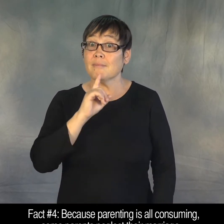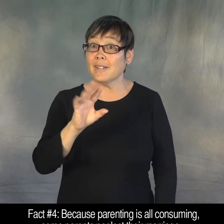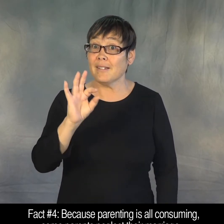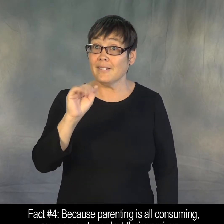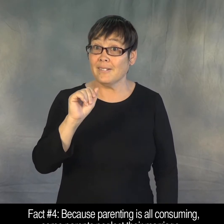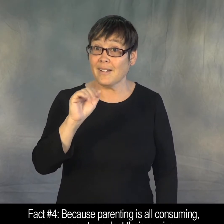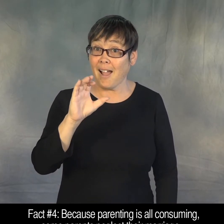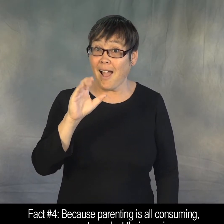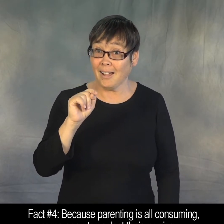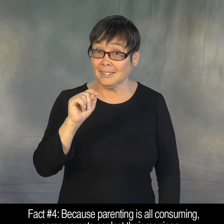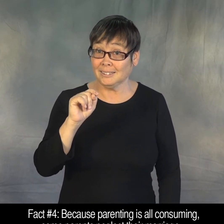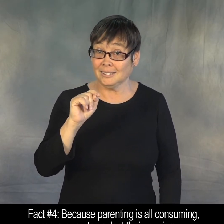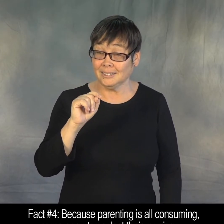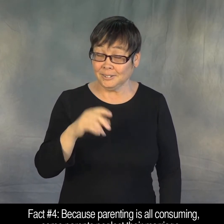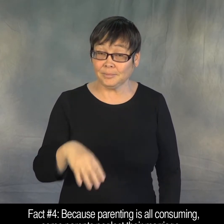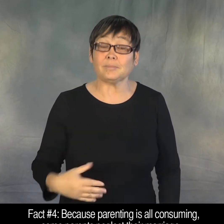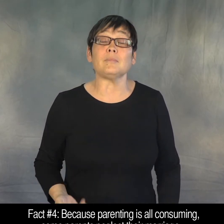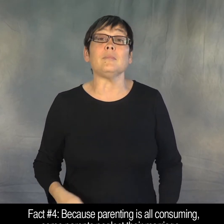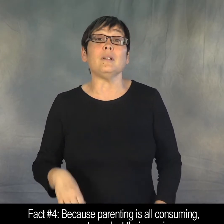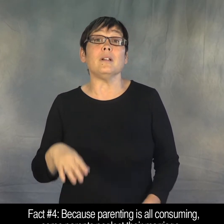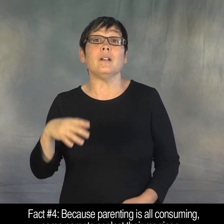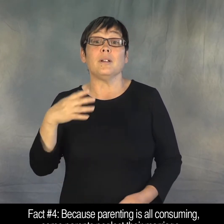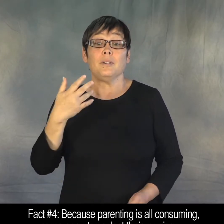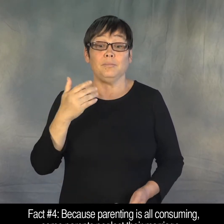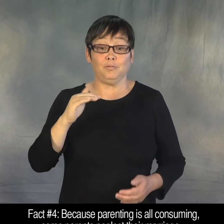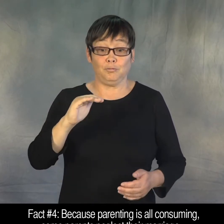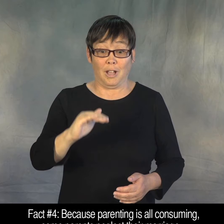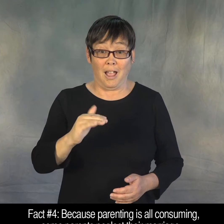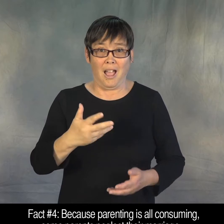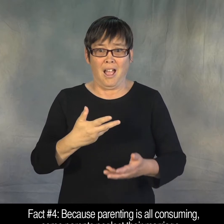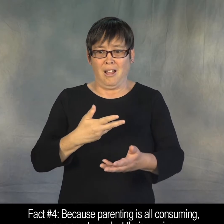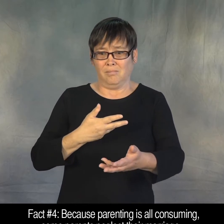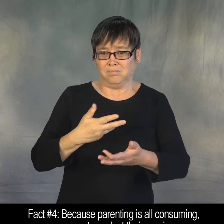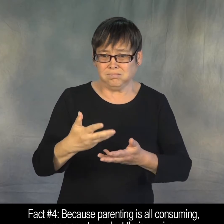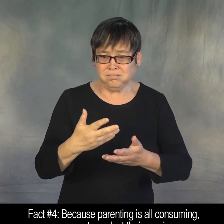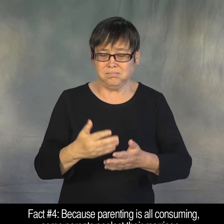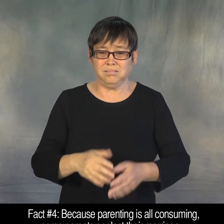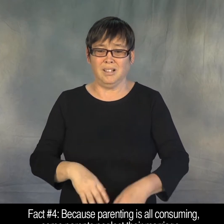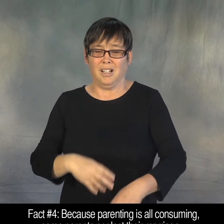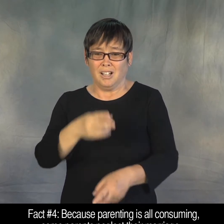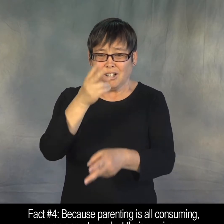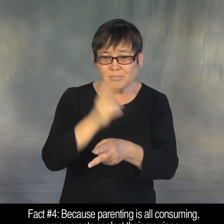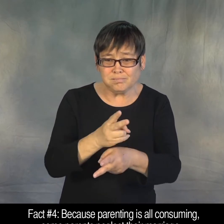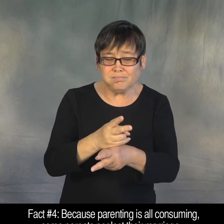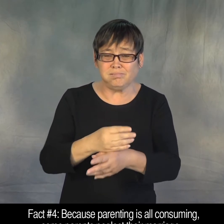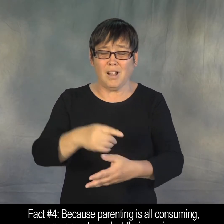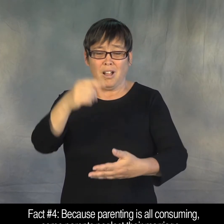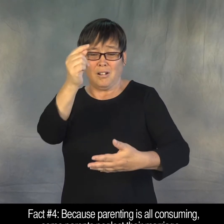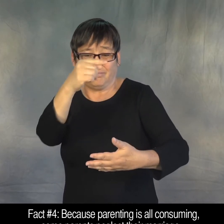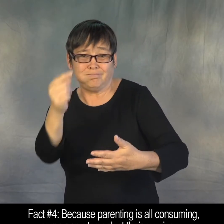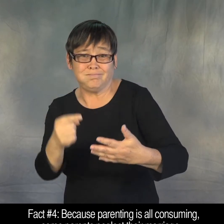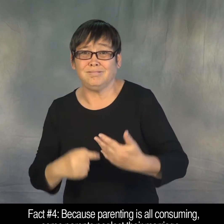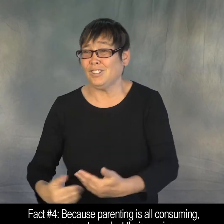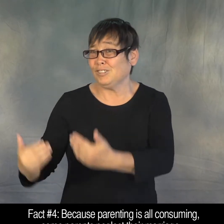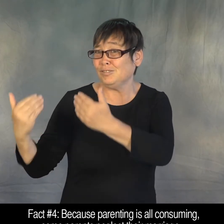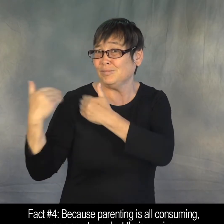Fact number 4. Because parenting is all-consuming, some parents neglect their